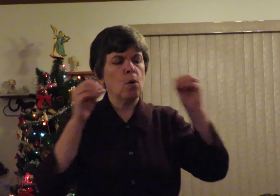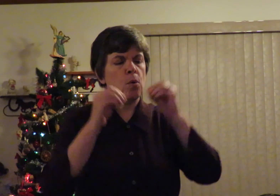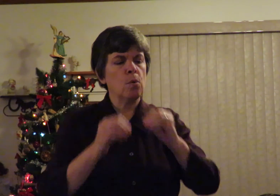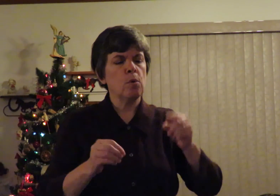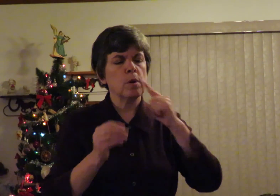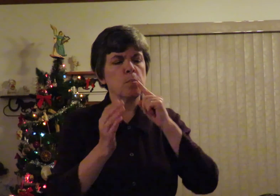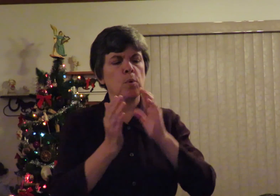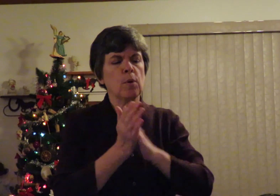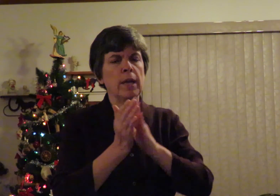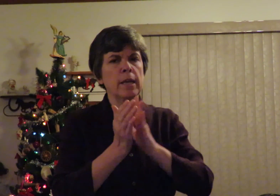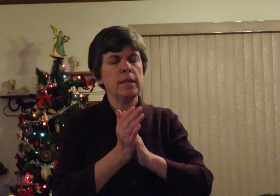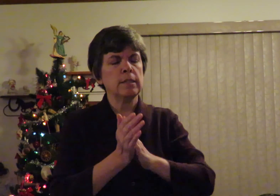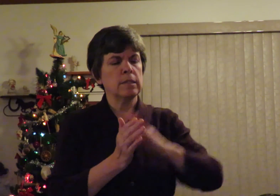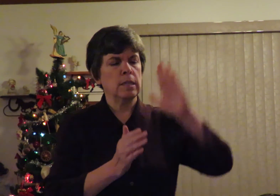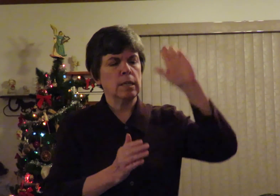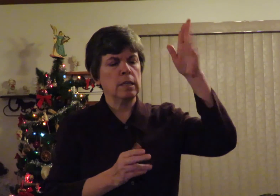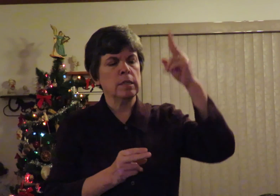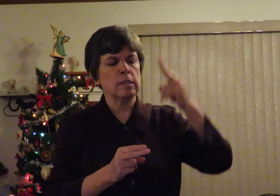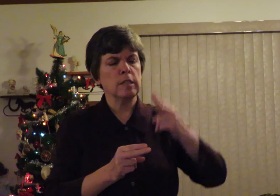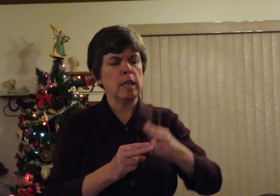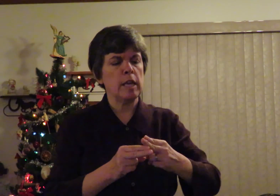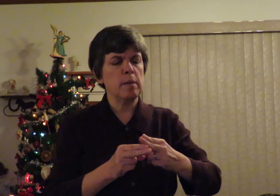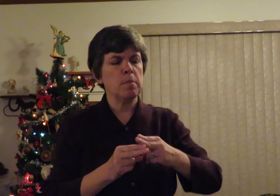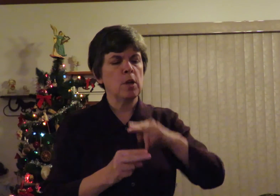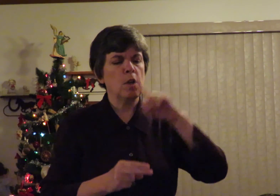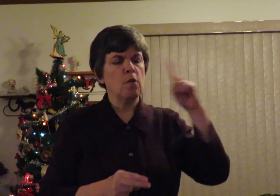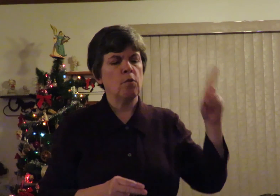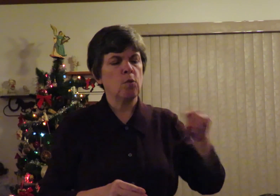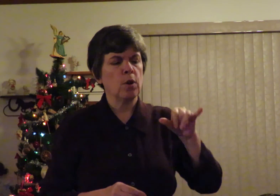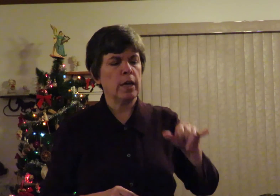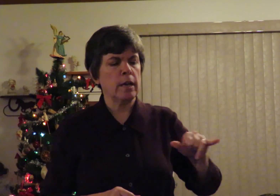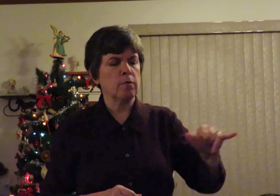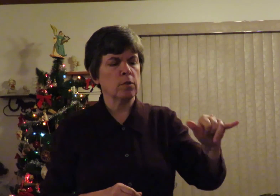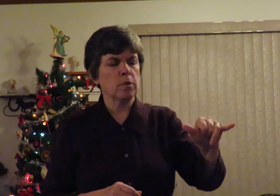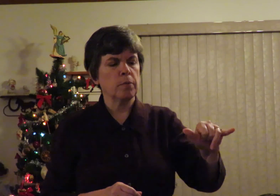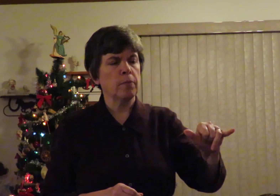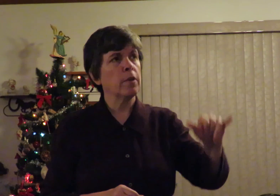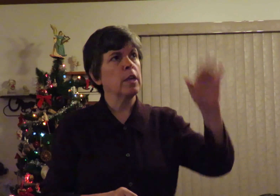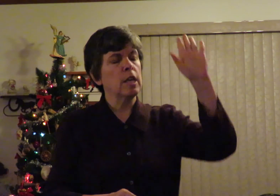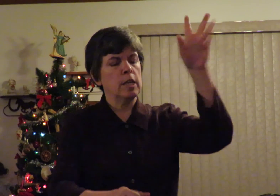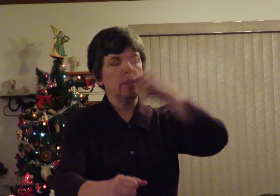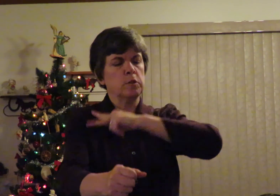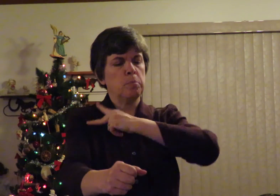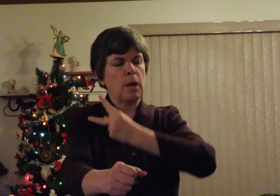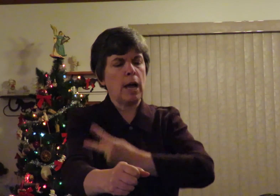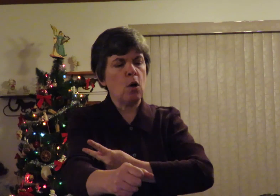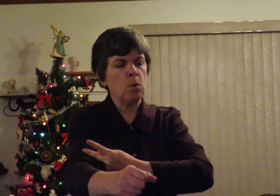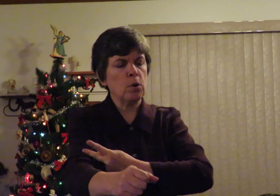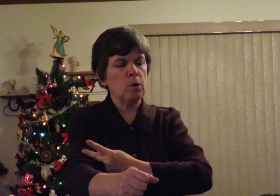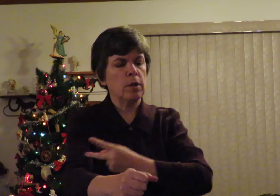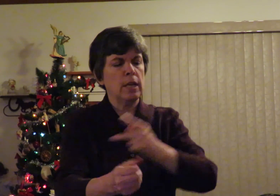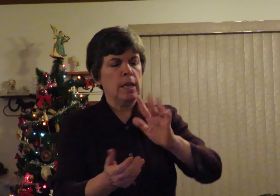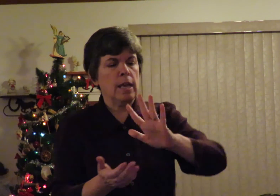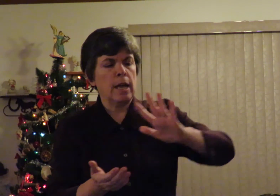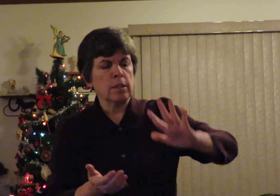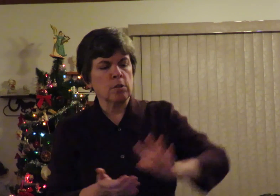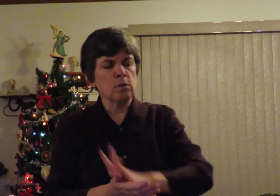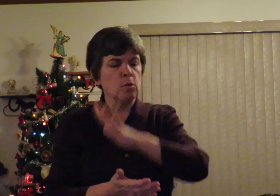Oh, praise his name forever. His power and